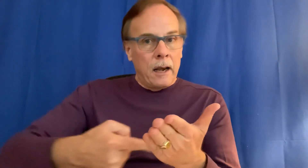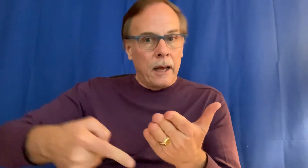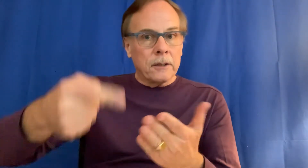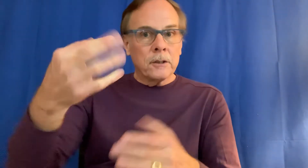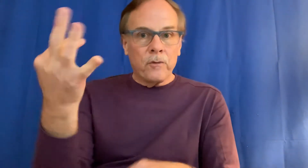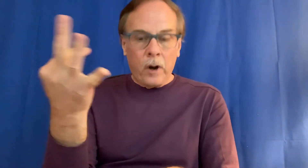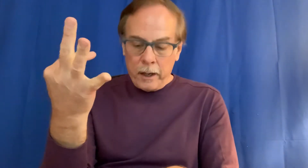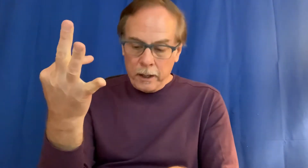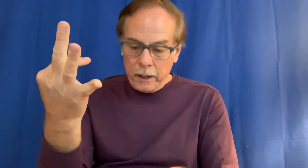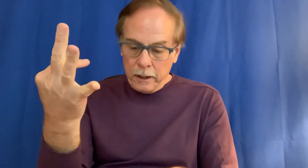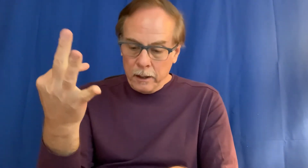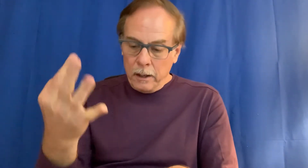next Friday,